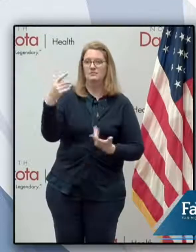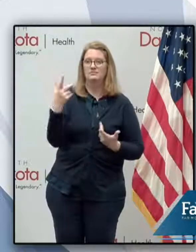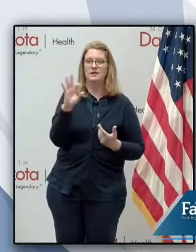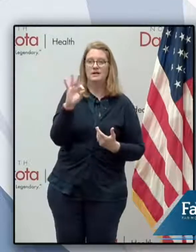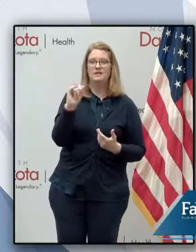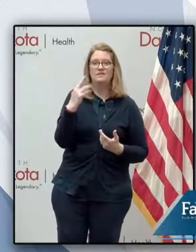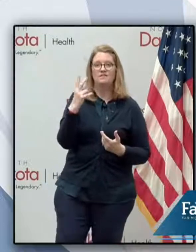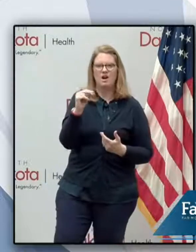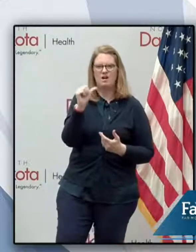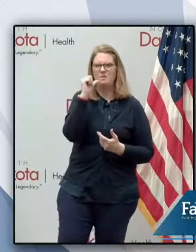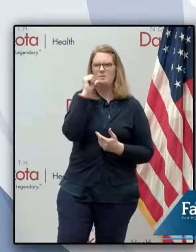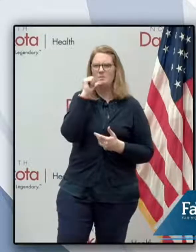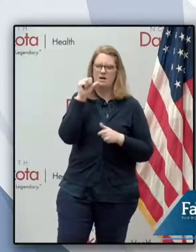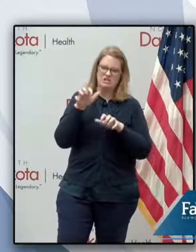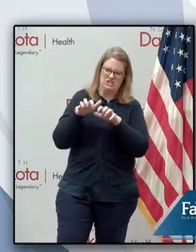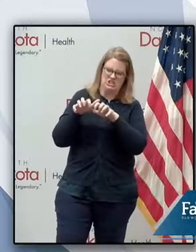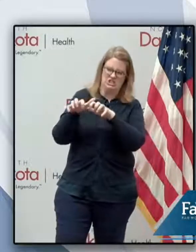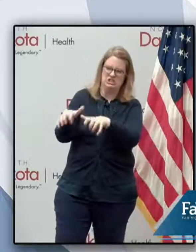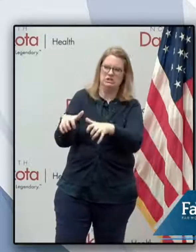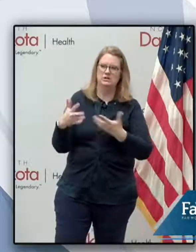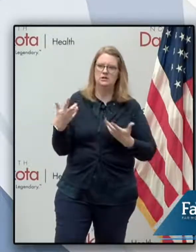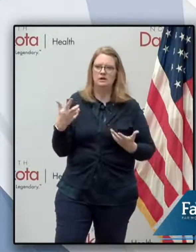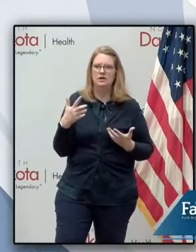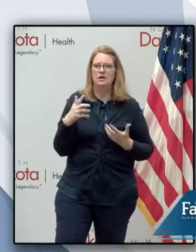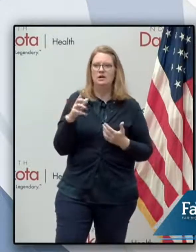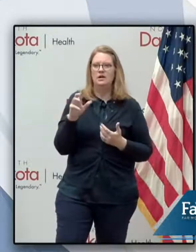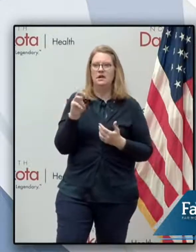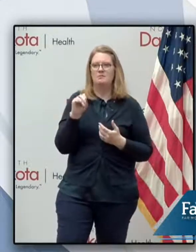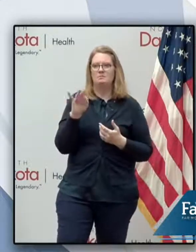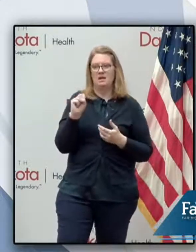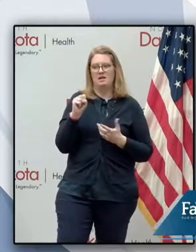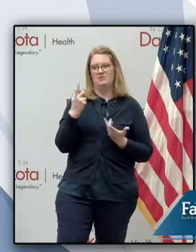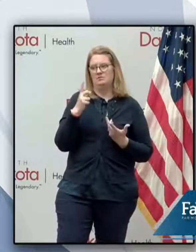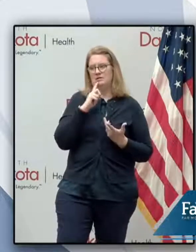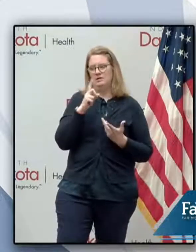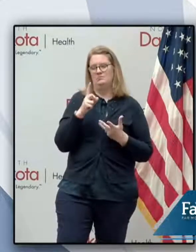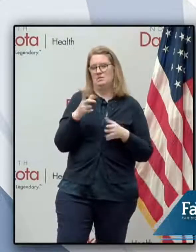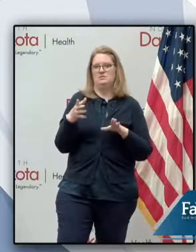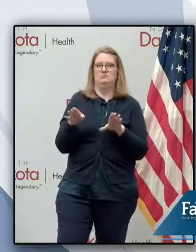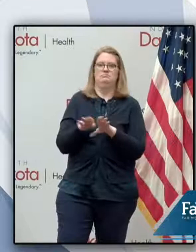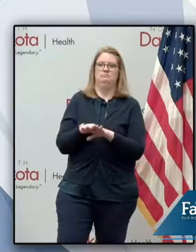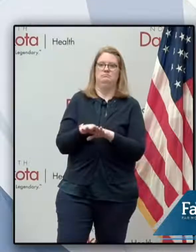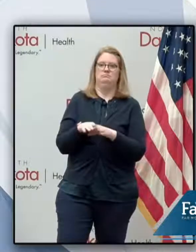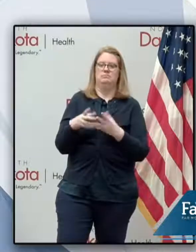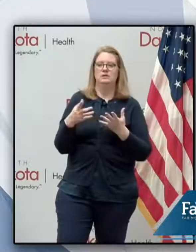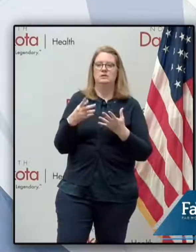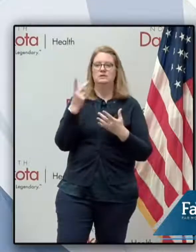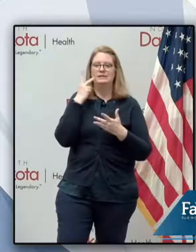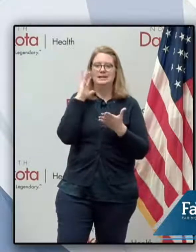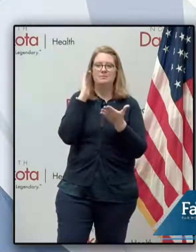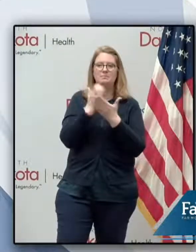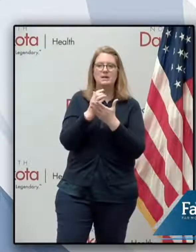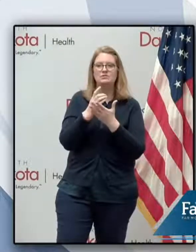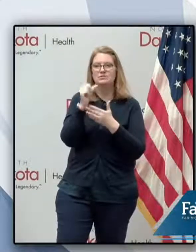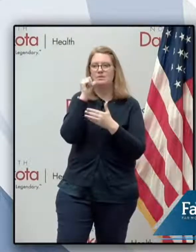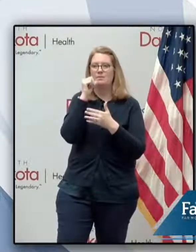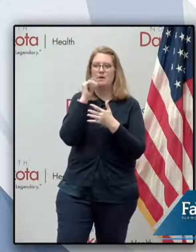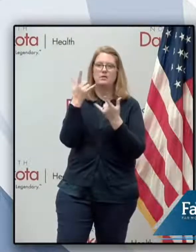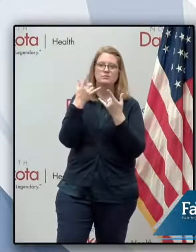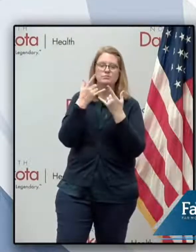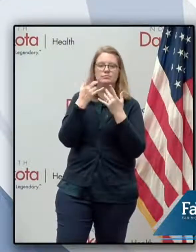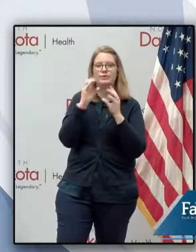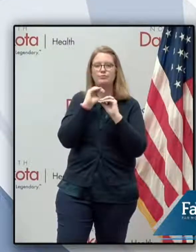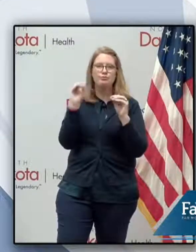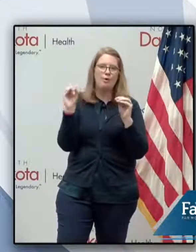over capacity. Mayor Mahoney said the city's on the brink of shutting down. And we're seeing pictures from bars with people not wearing masks, promoting